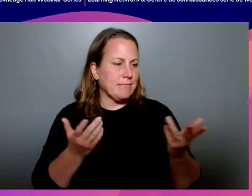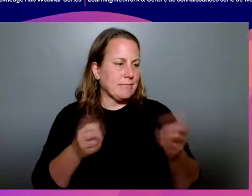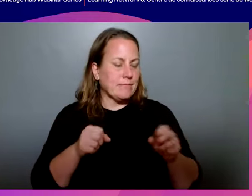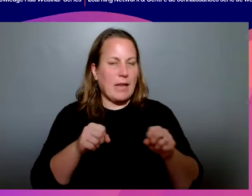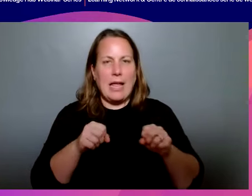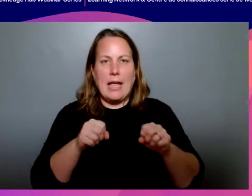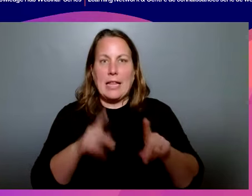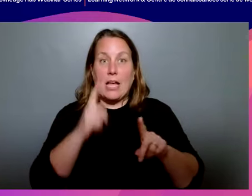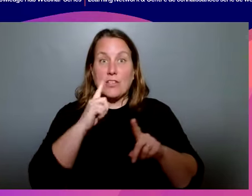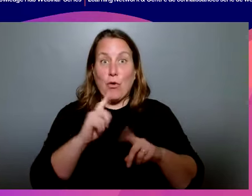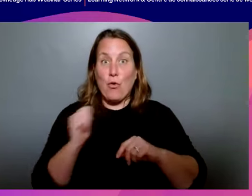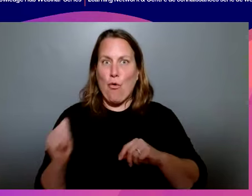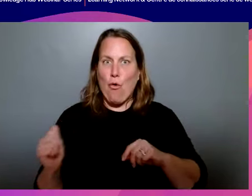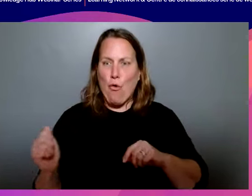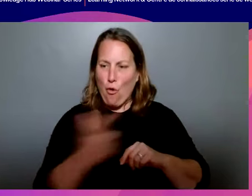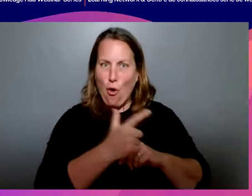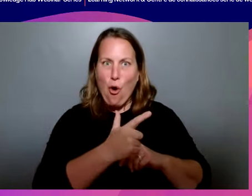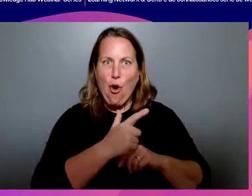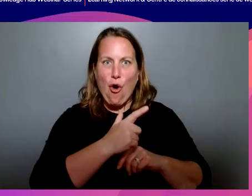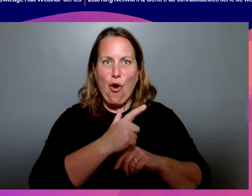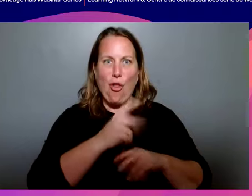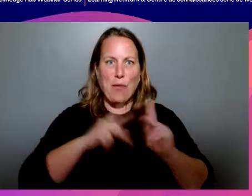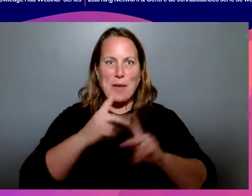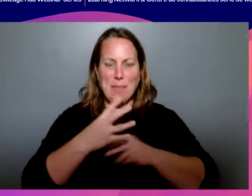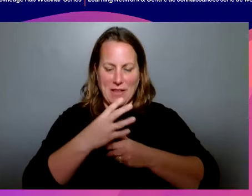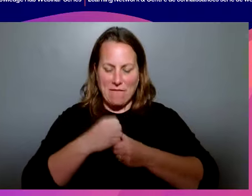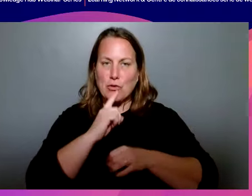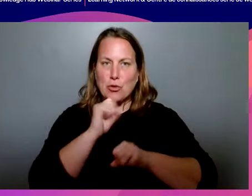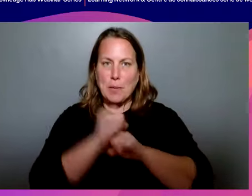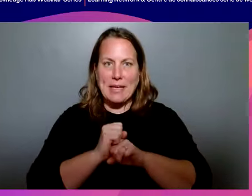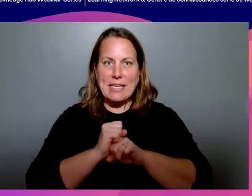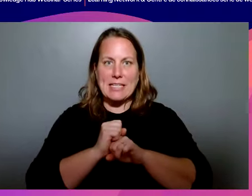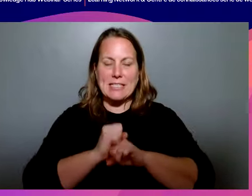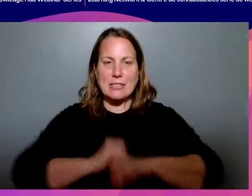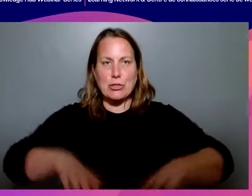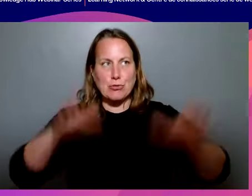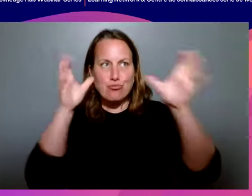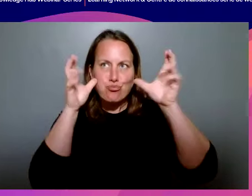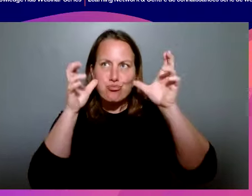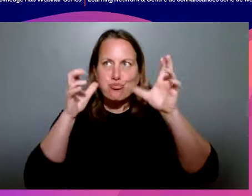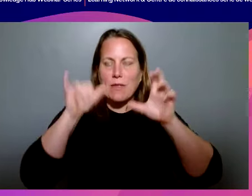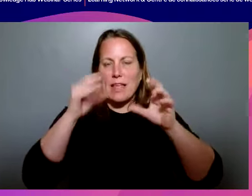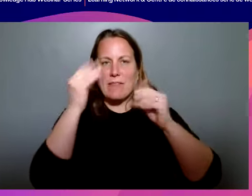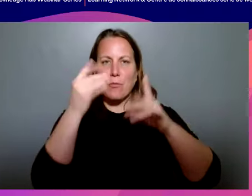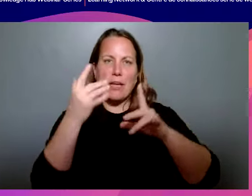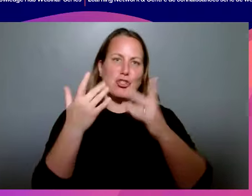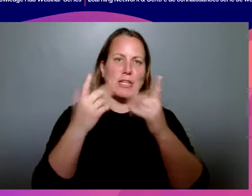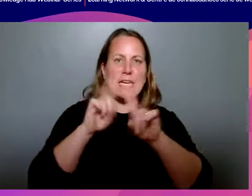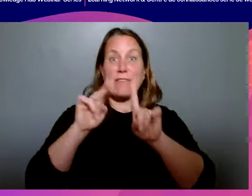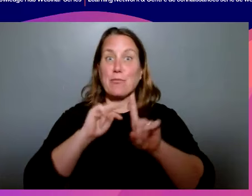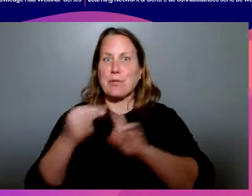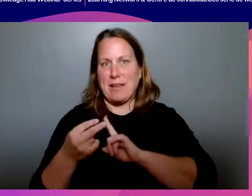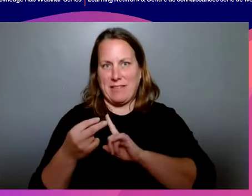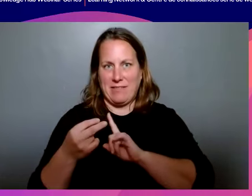all of the people involved, like everyone in the workplace, to hear the information in a different way. And